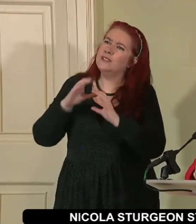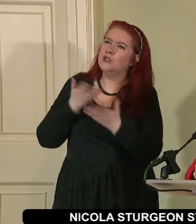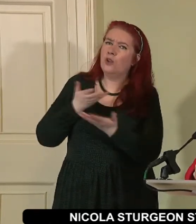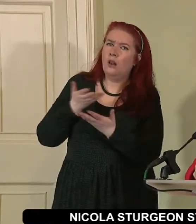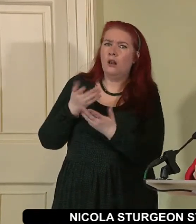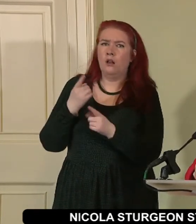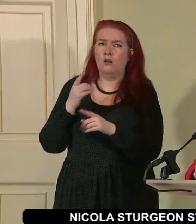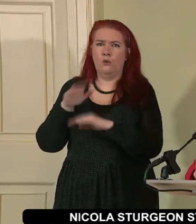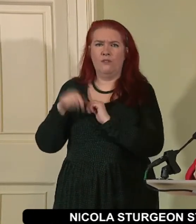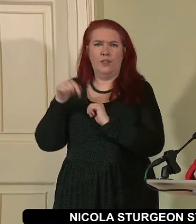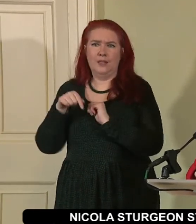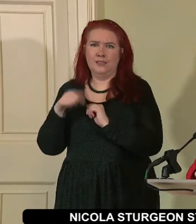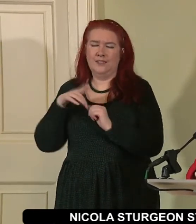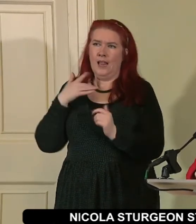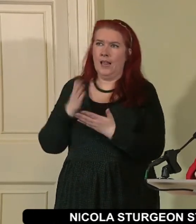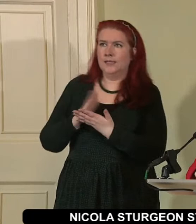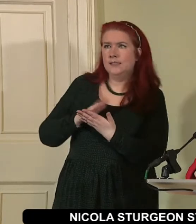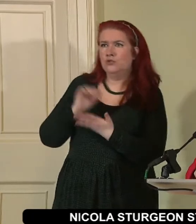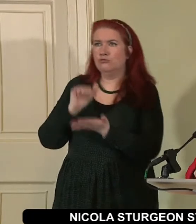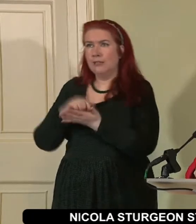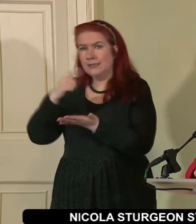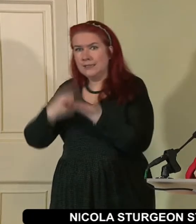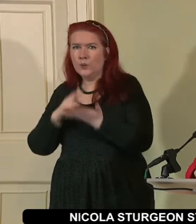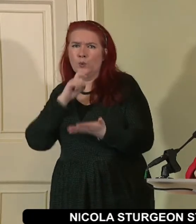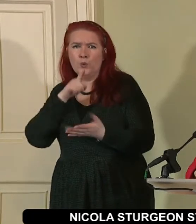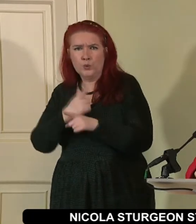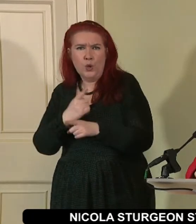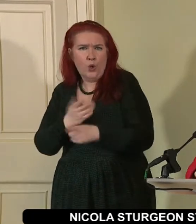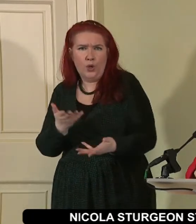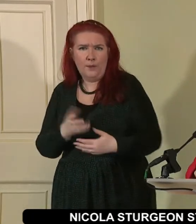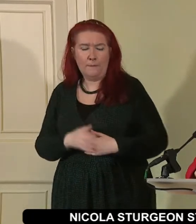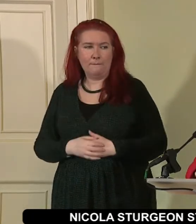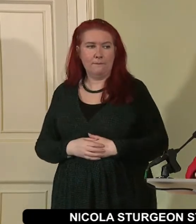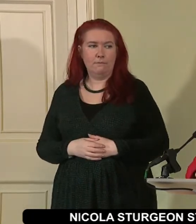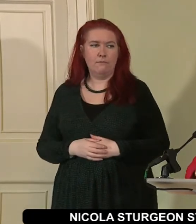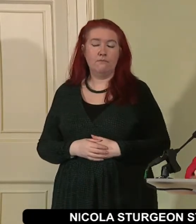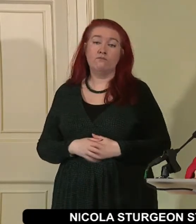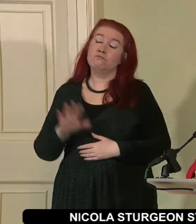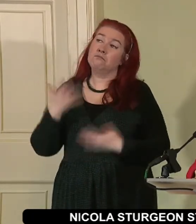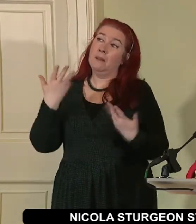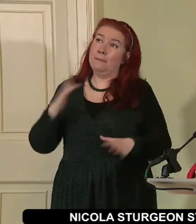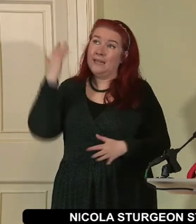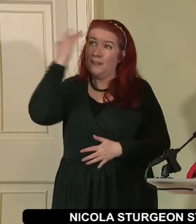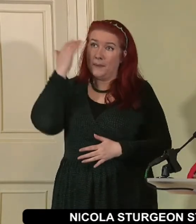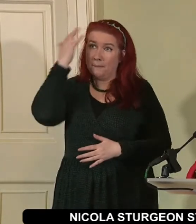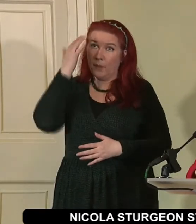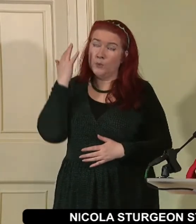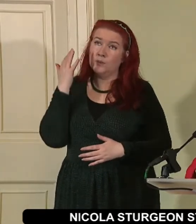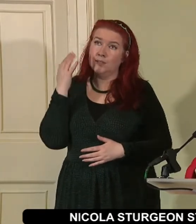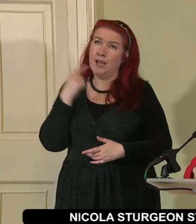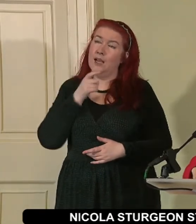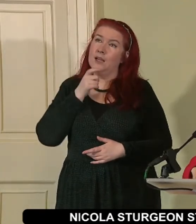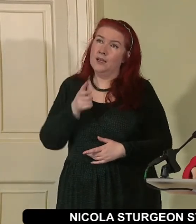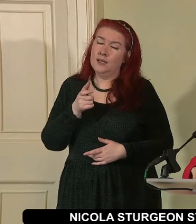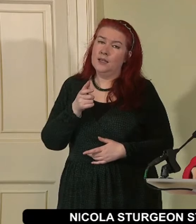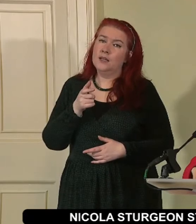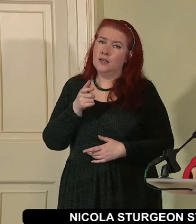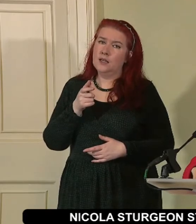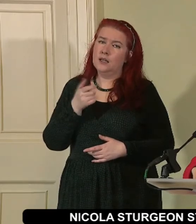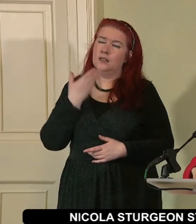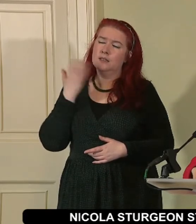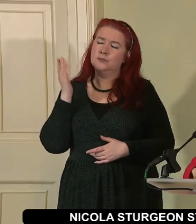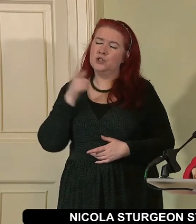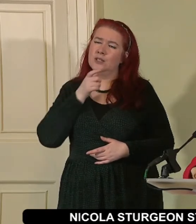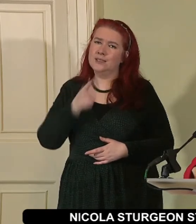about whether or not this is the right decision to take? I've been thinking about it. I used the term in my